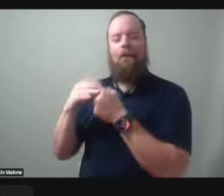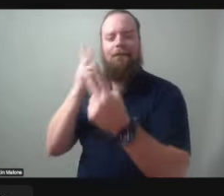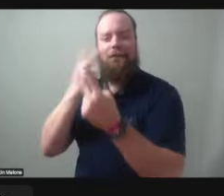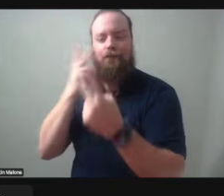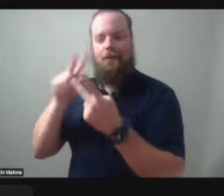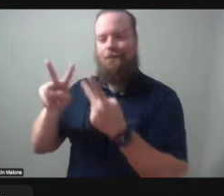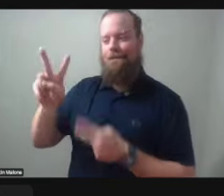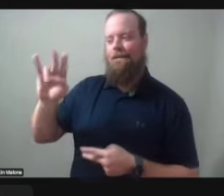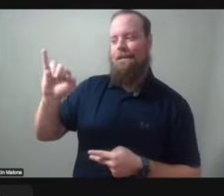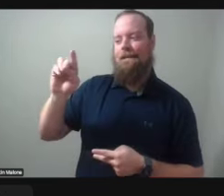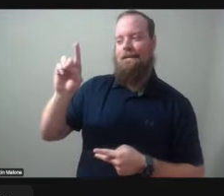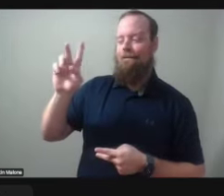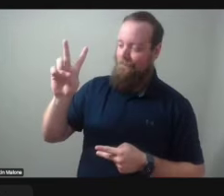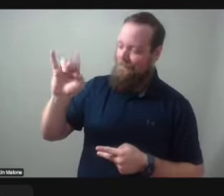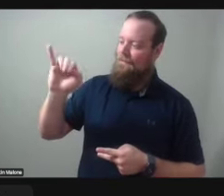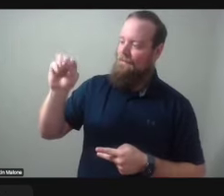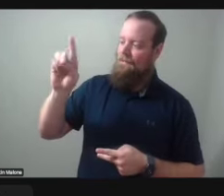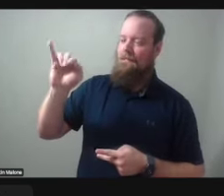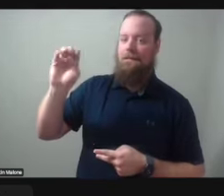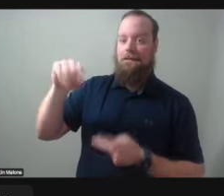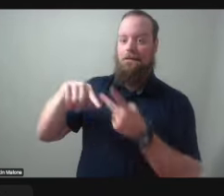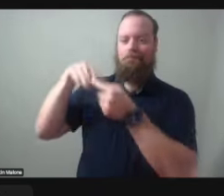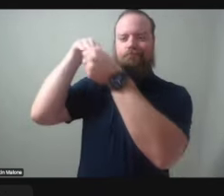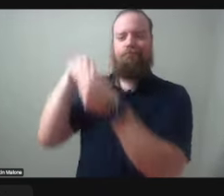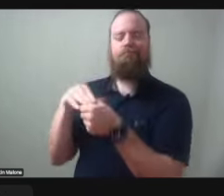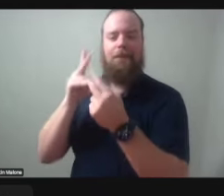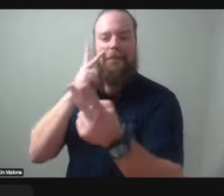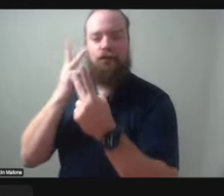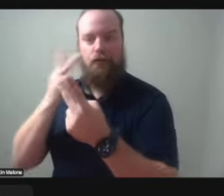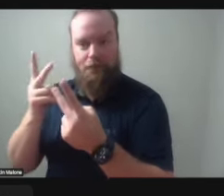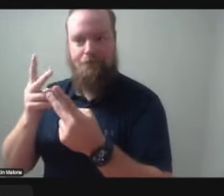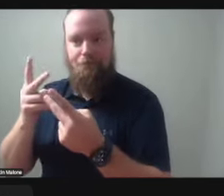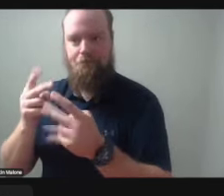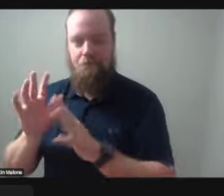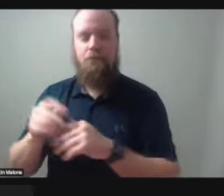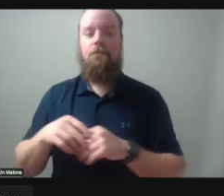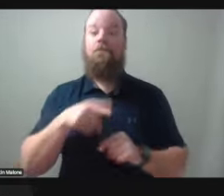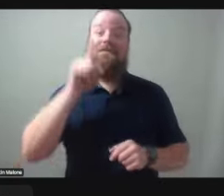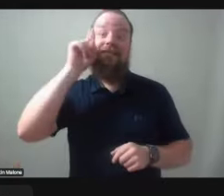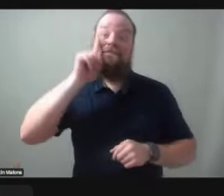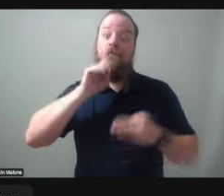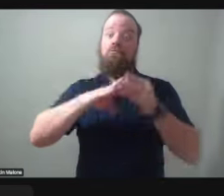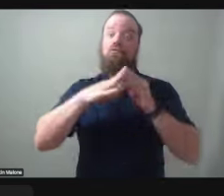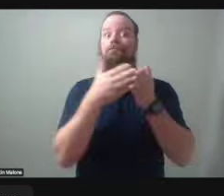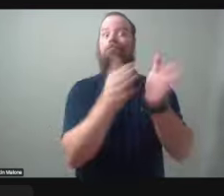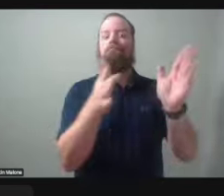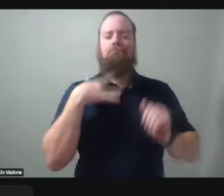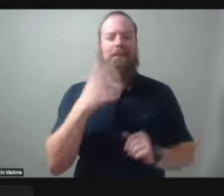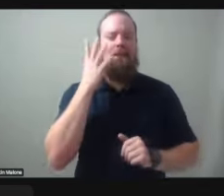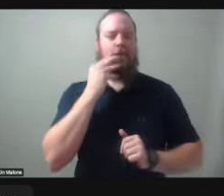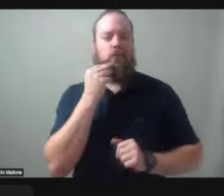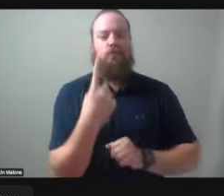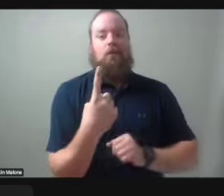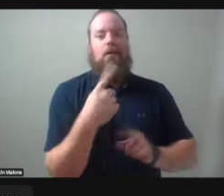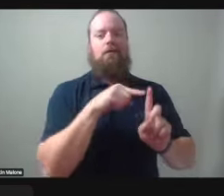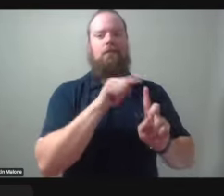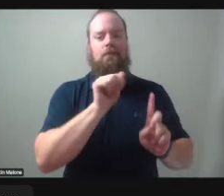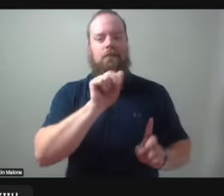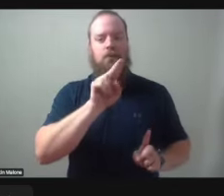and what brings all of these people together is they have very similar experiences with autism. Um, Deafblind